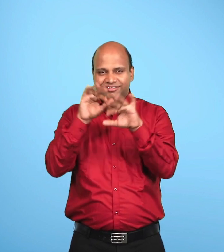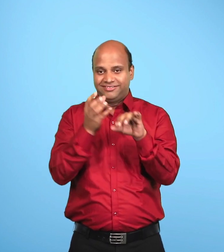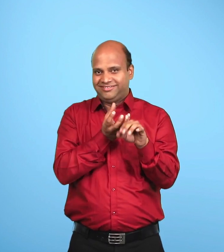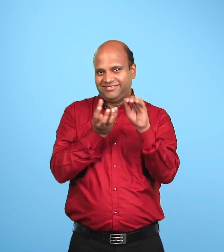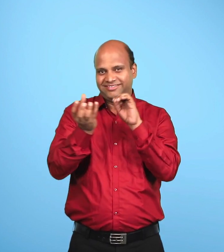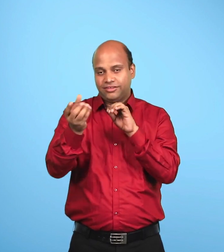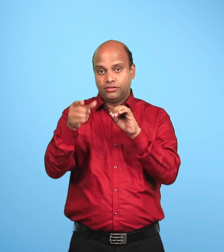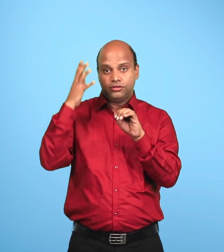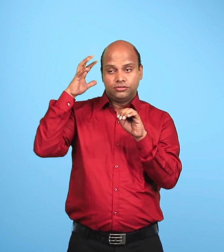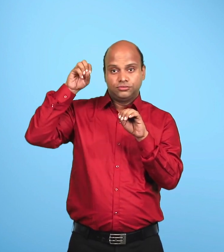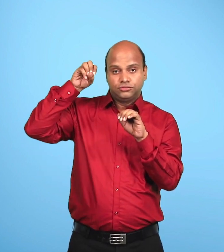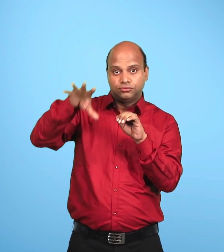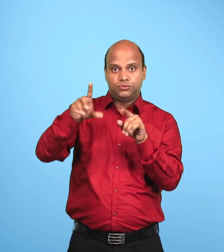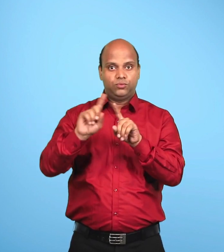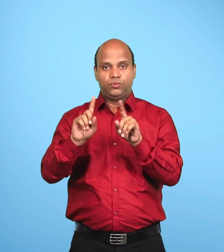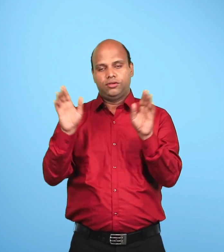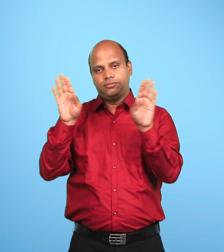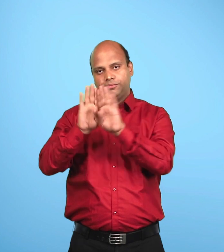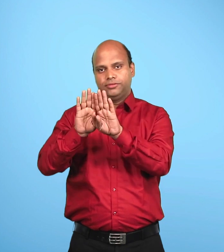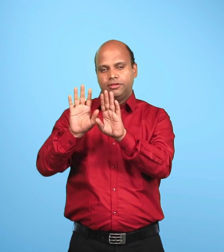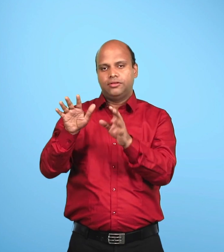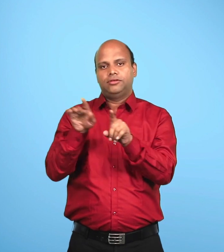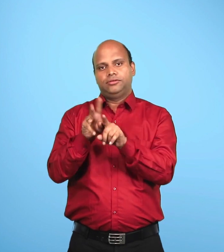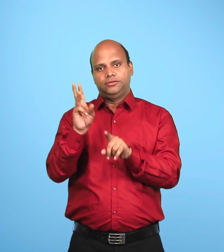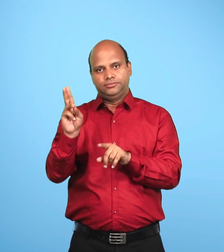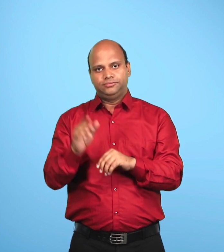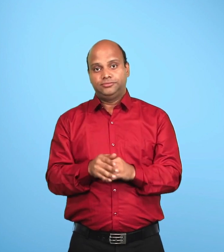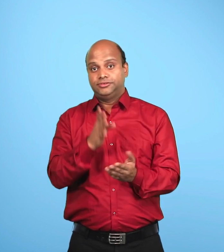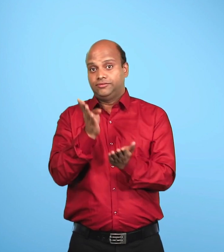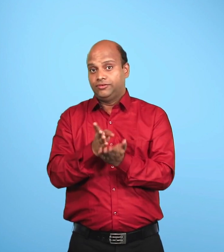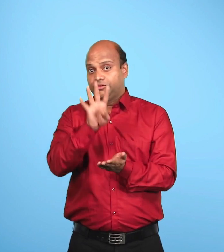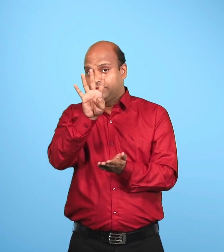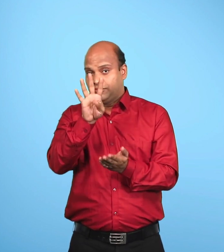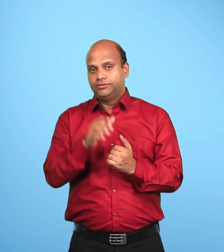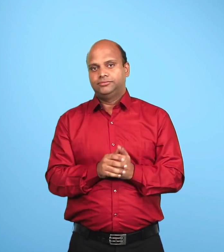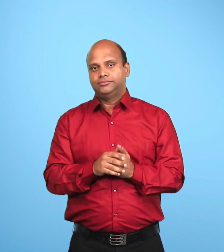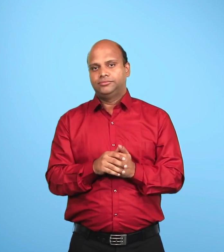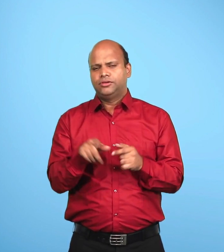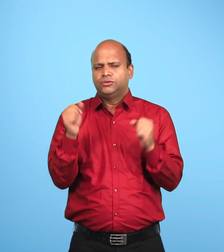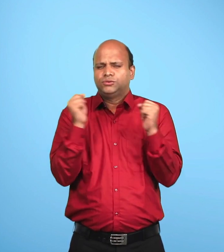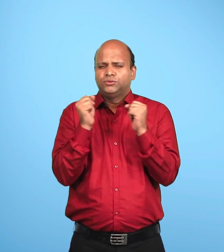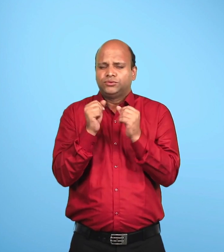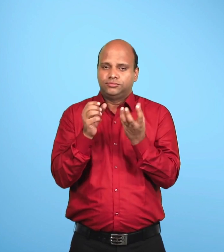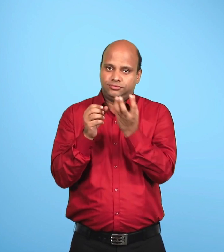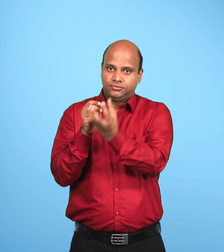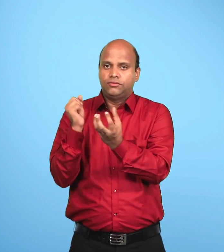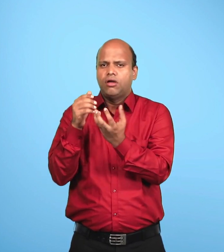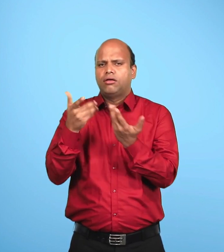completely dark region like a cupboard that does not allow any light to come in. Keep the last part in very